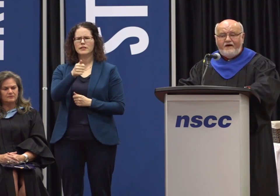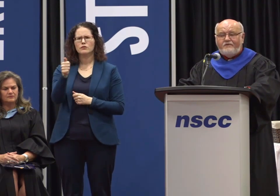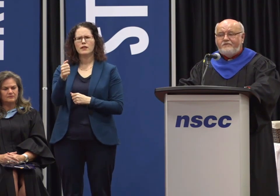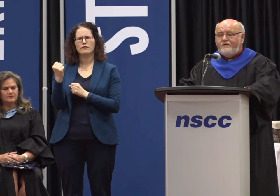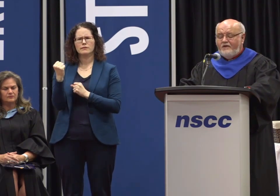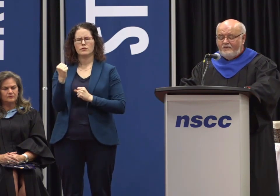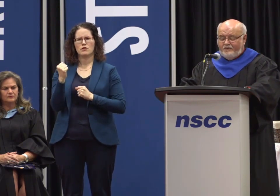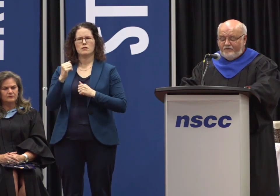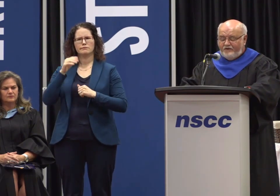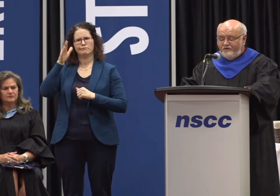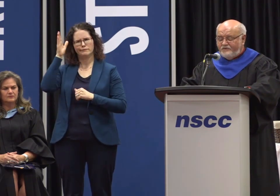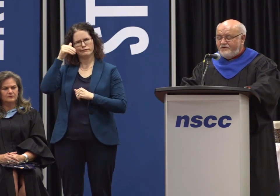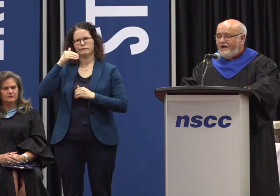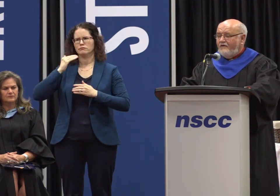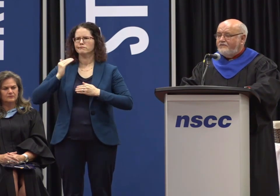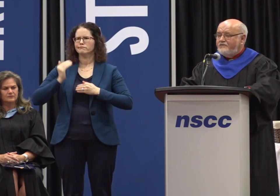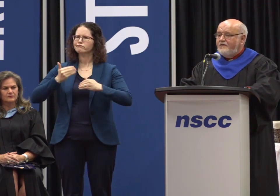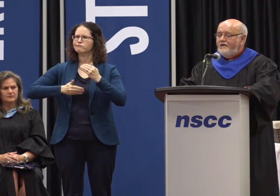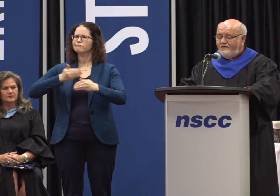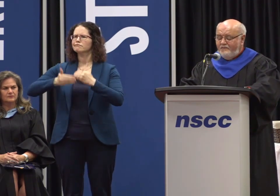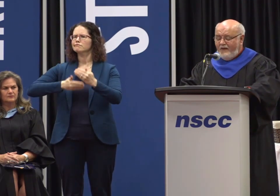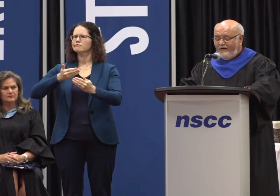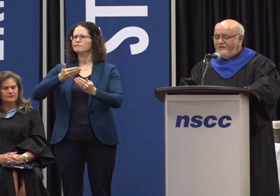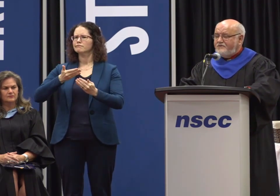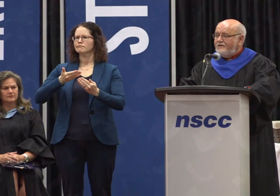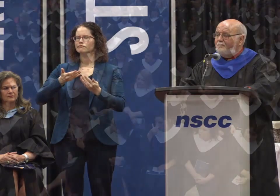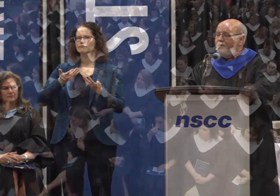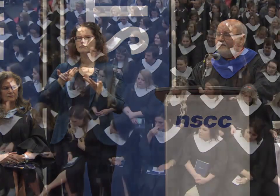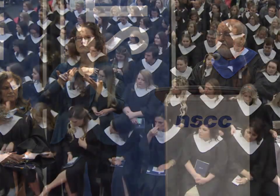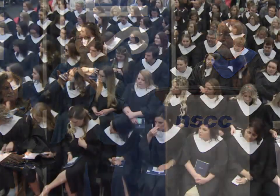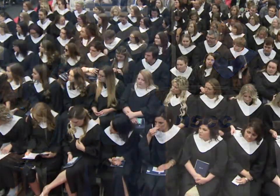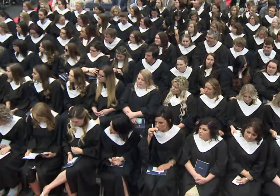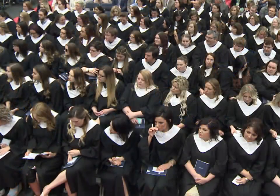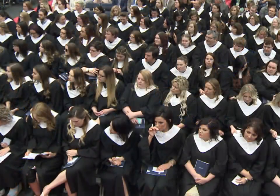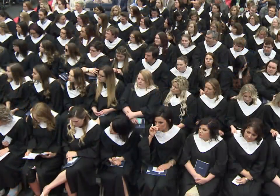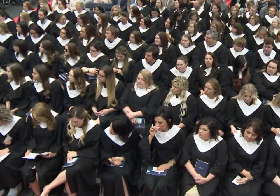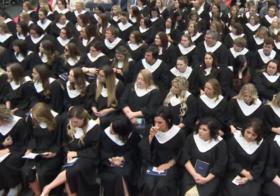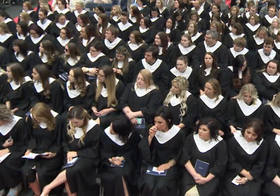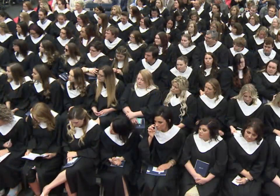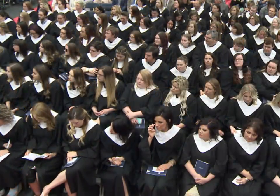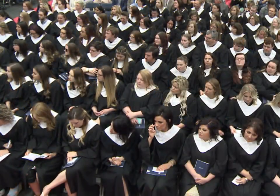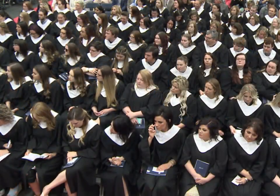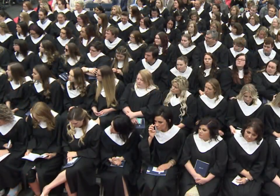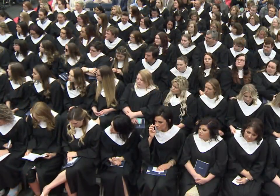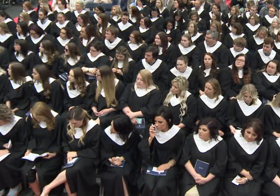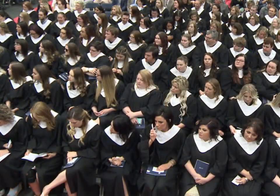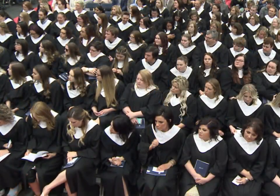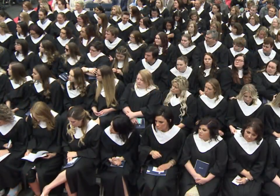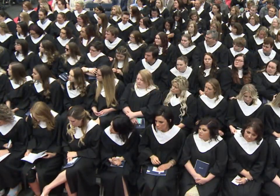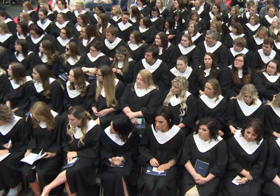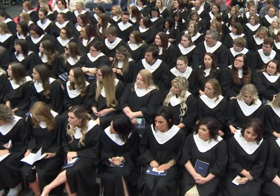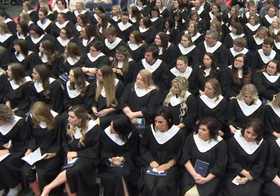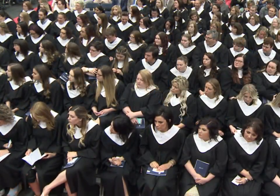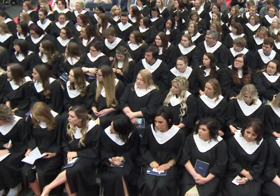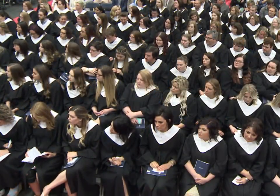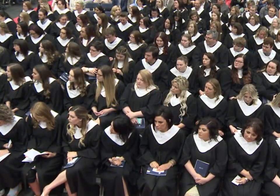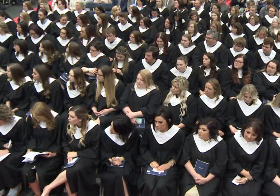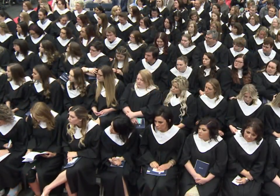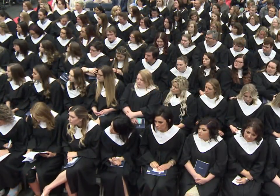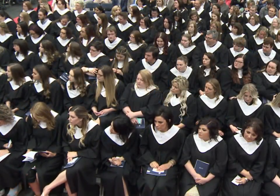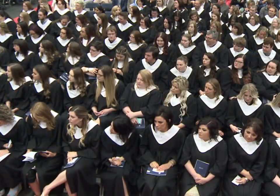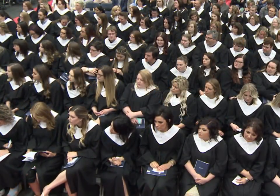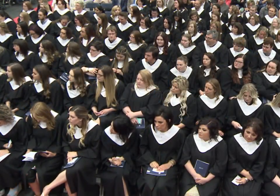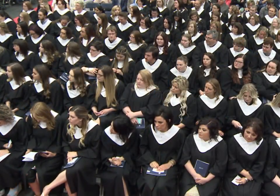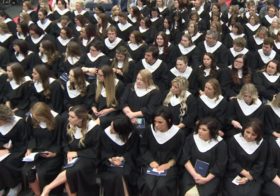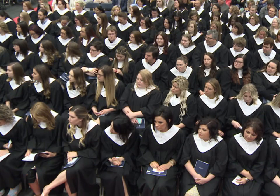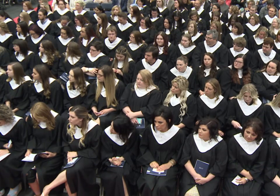you have found within yourselves to balance the competing priorities you have faced. Whether you're caring for